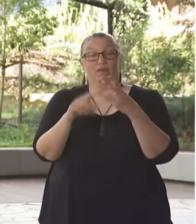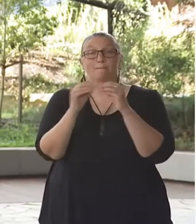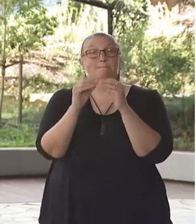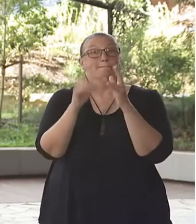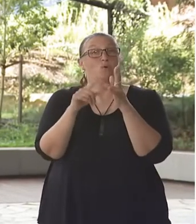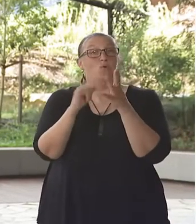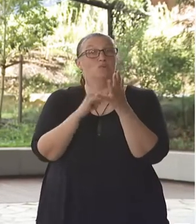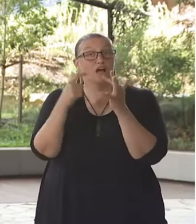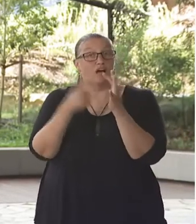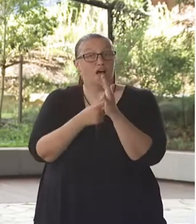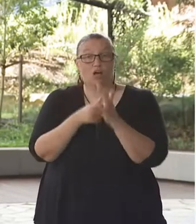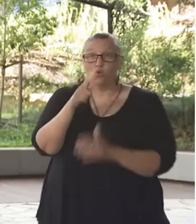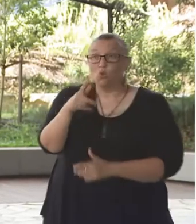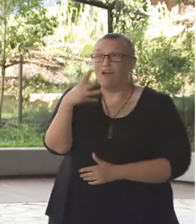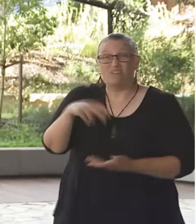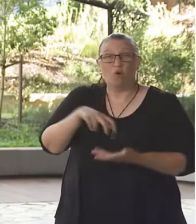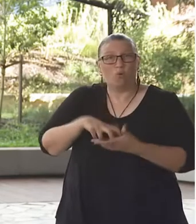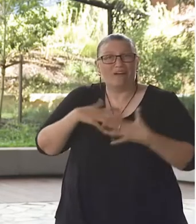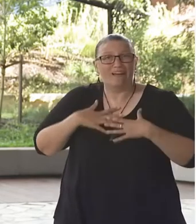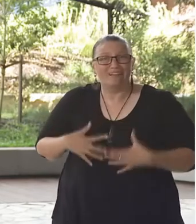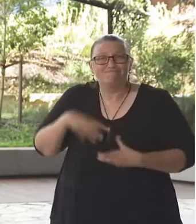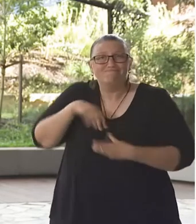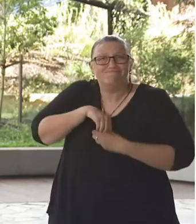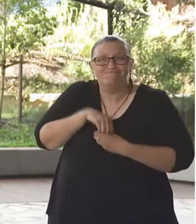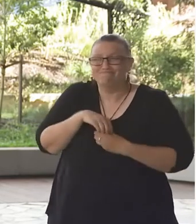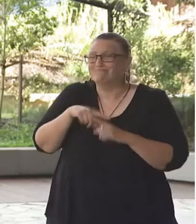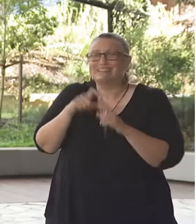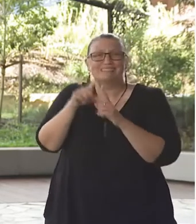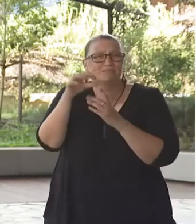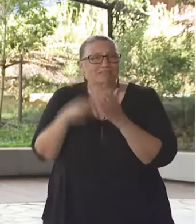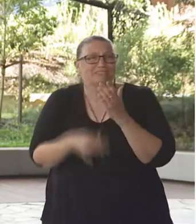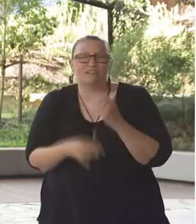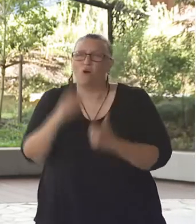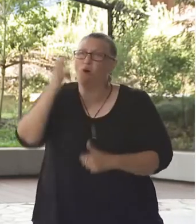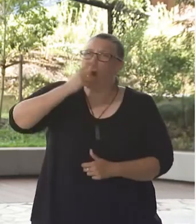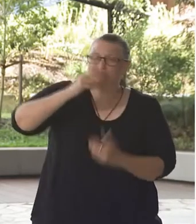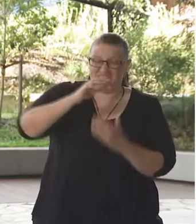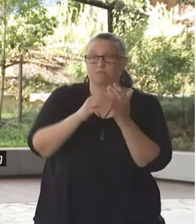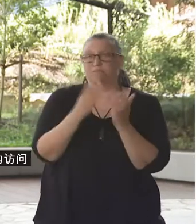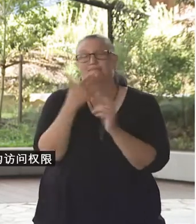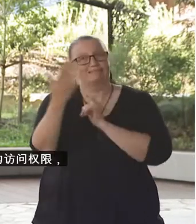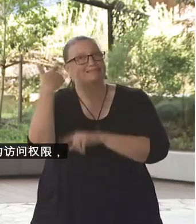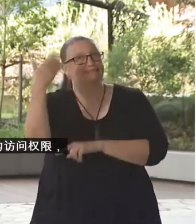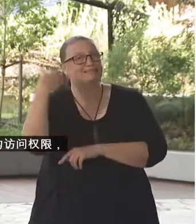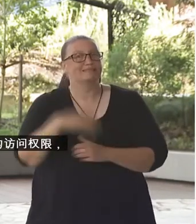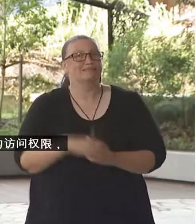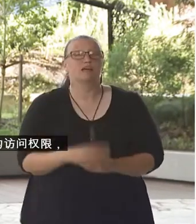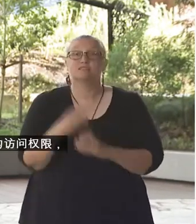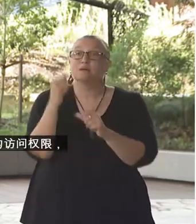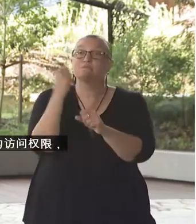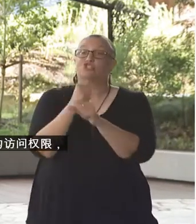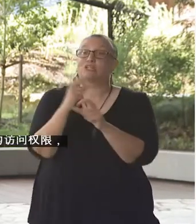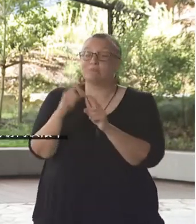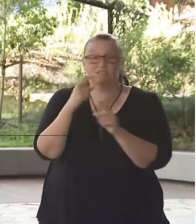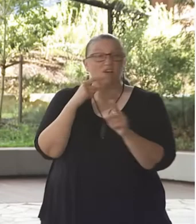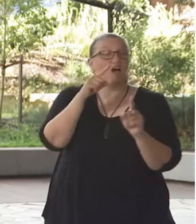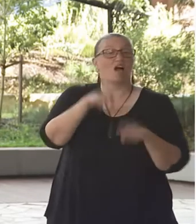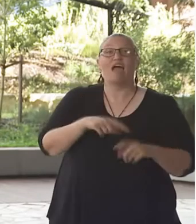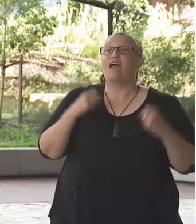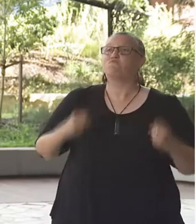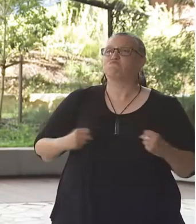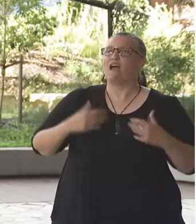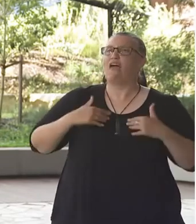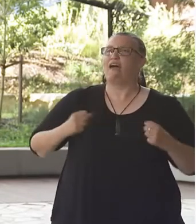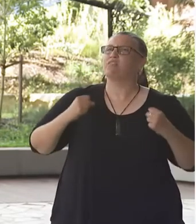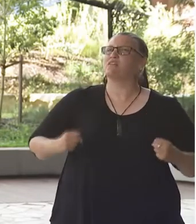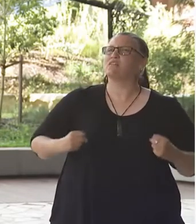those risk groups. And we know GPs are prioritising access for some of those individuals in their practice. So again, if you're trying to book in, please